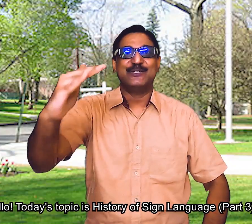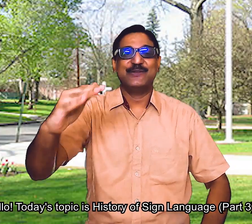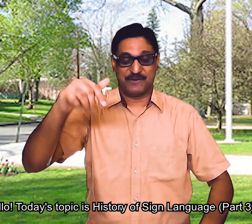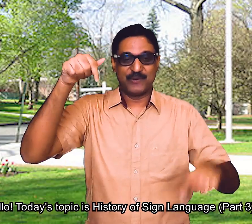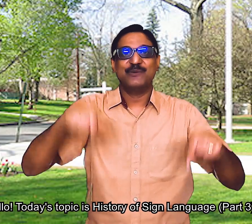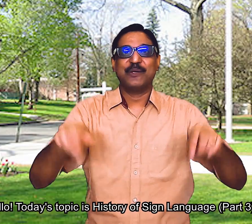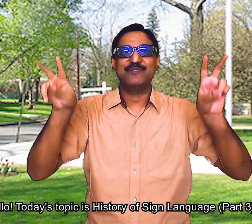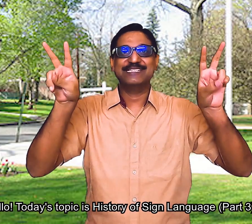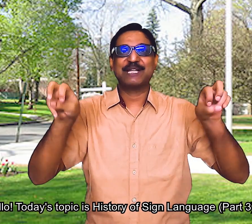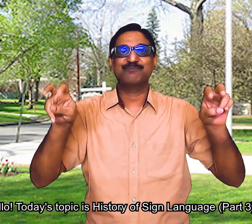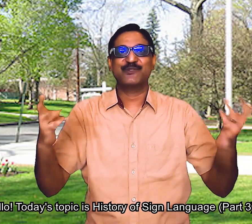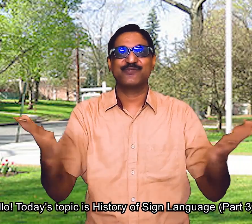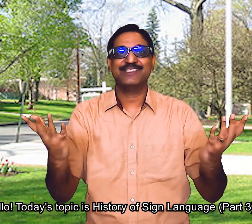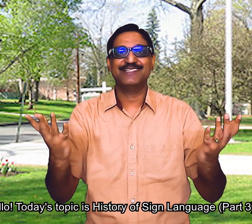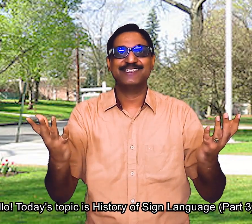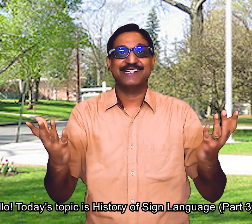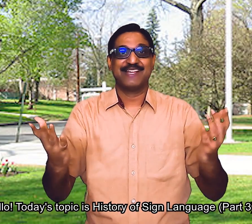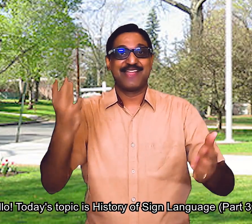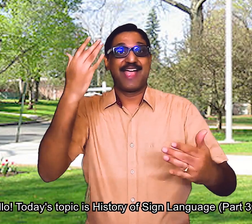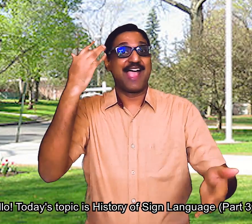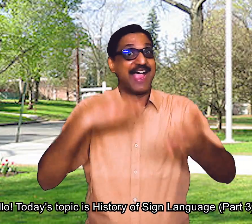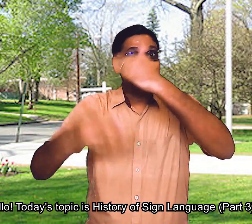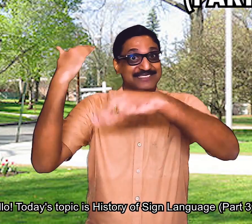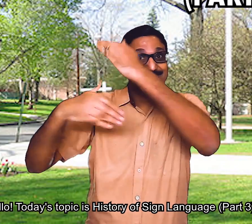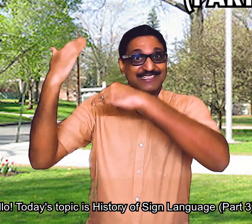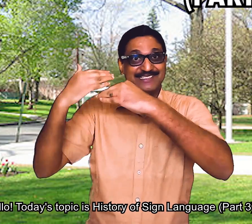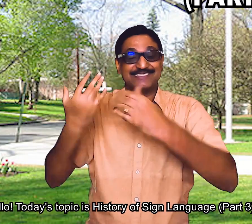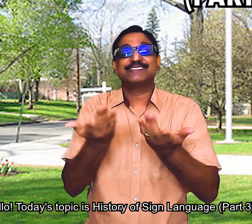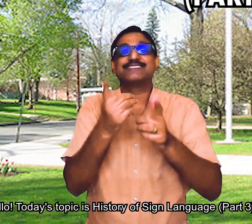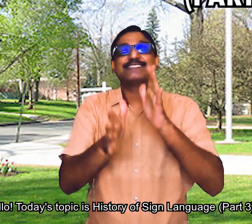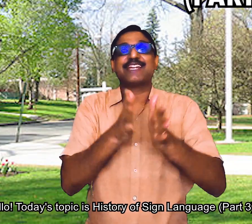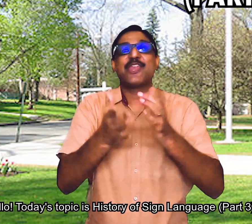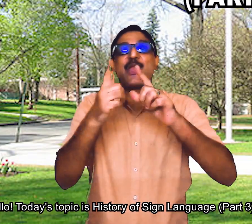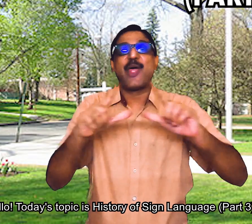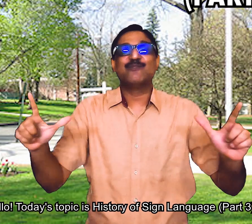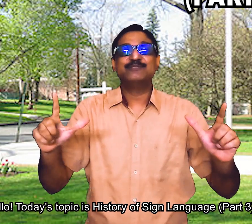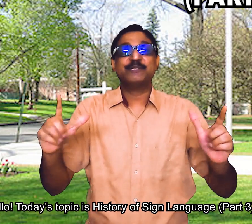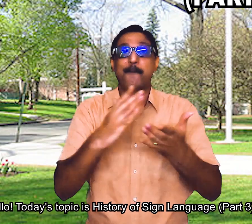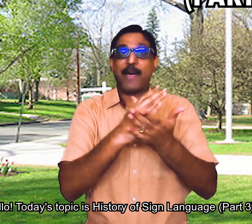Hello, today's topic is History of Sign Language Part 3.